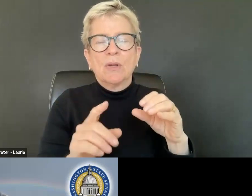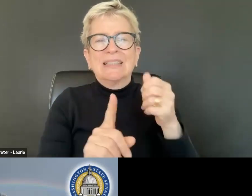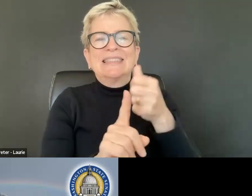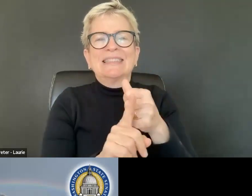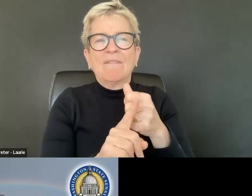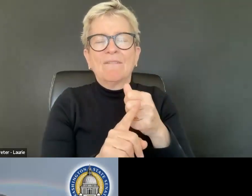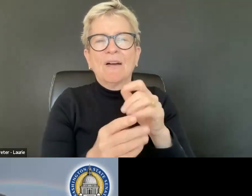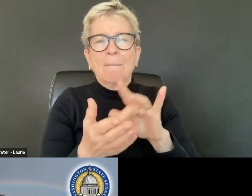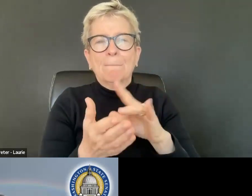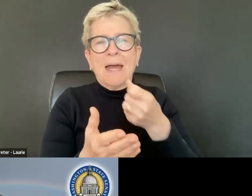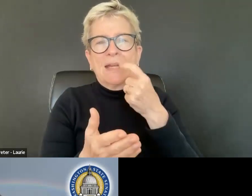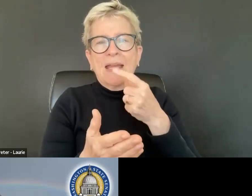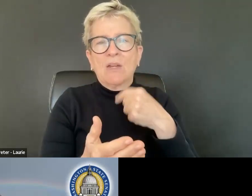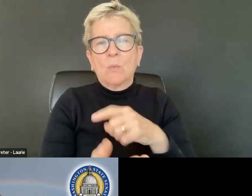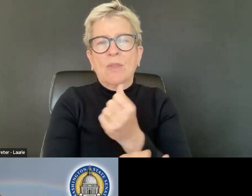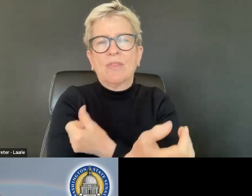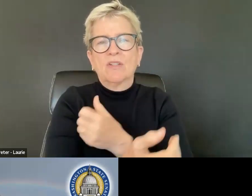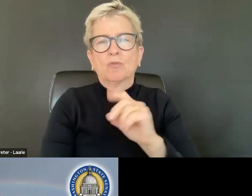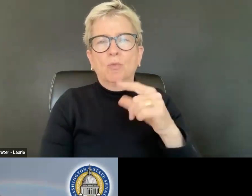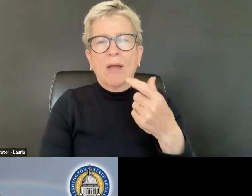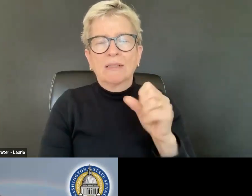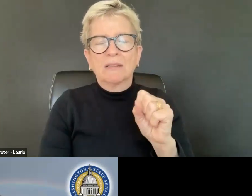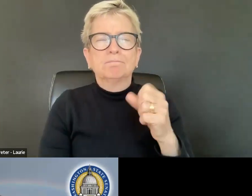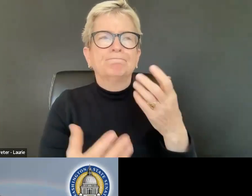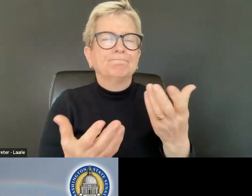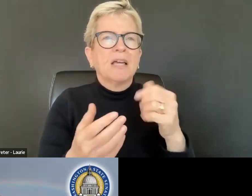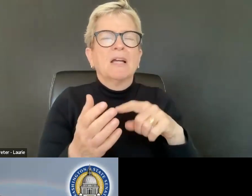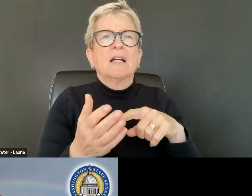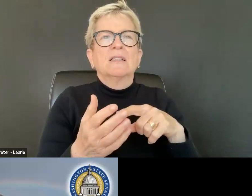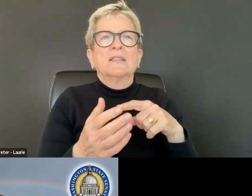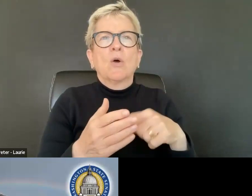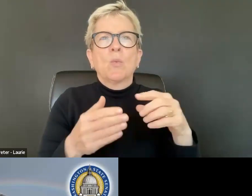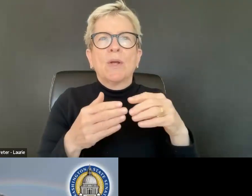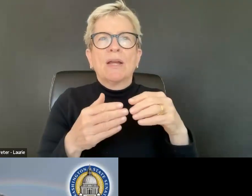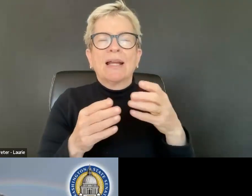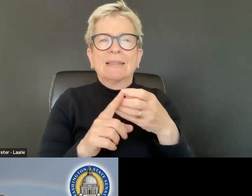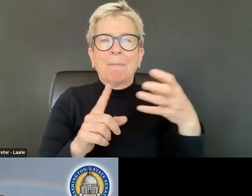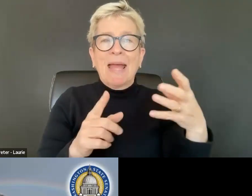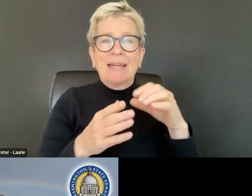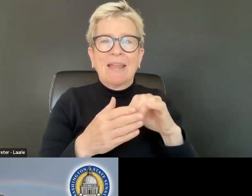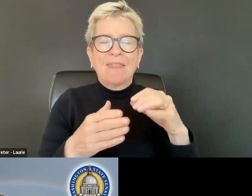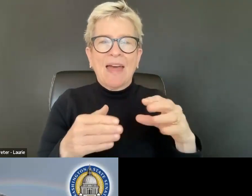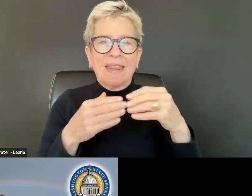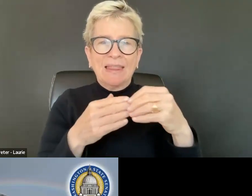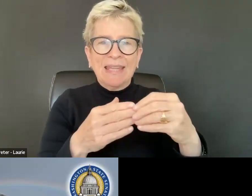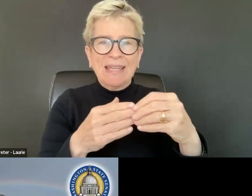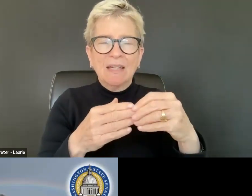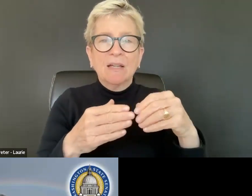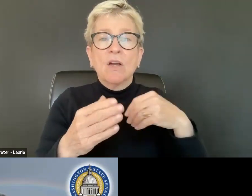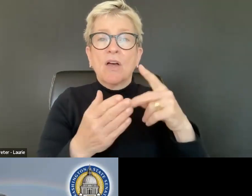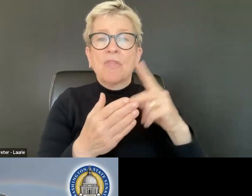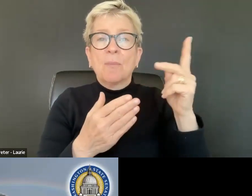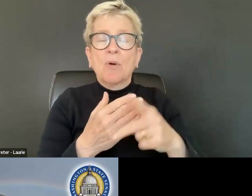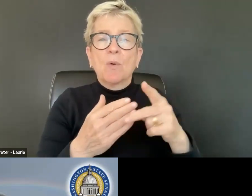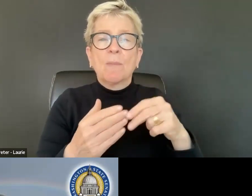self-medicate with drugs. So part of that is we're expanding LEAD. This is the program that